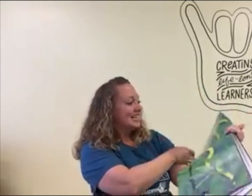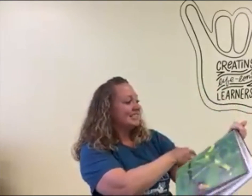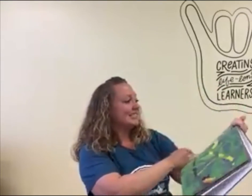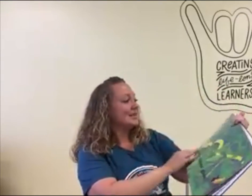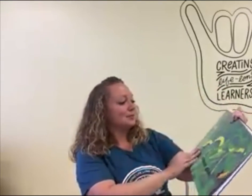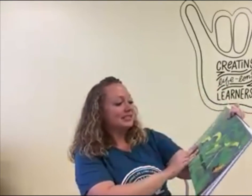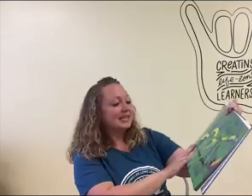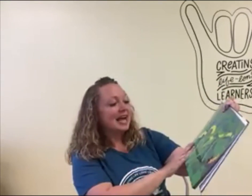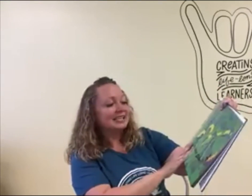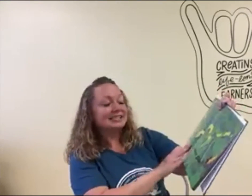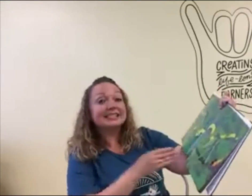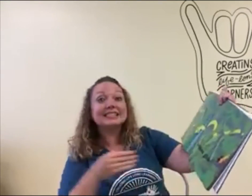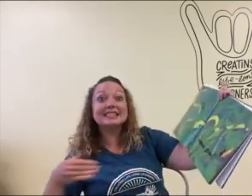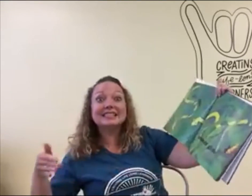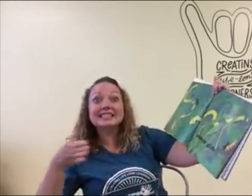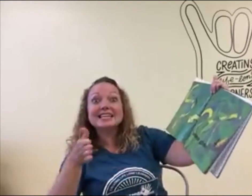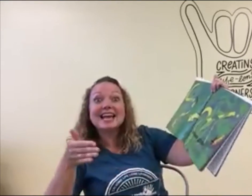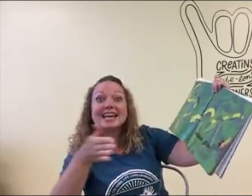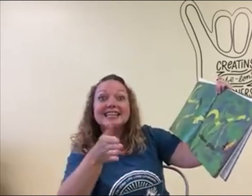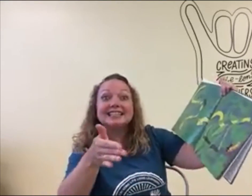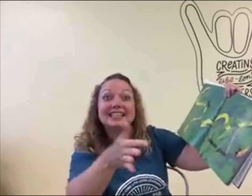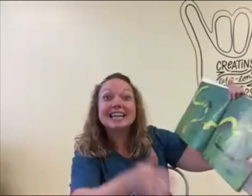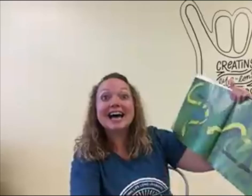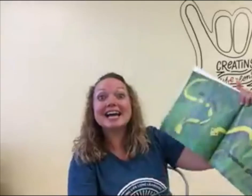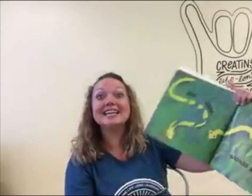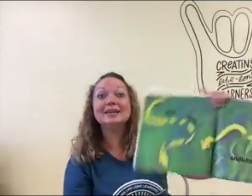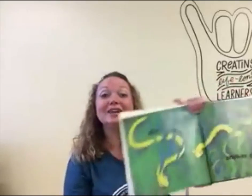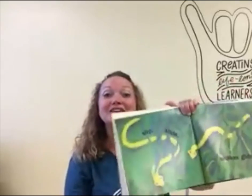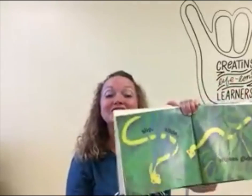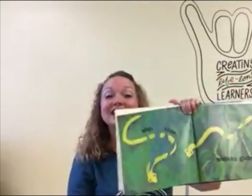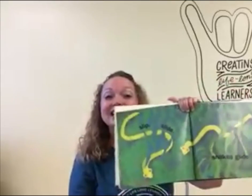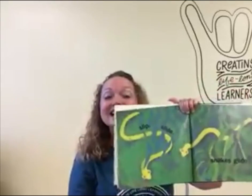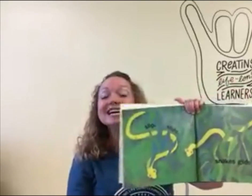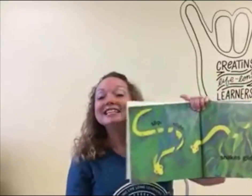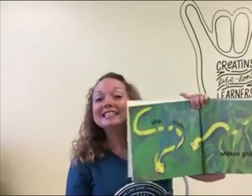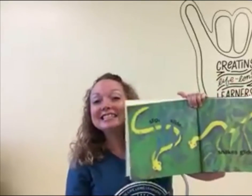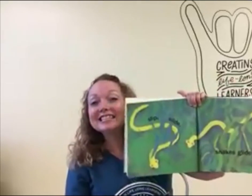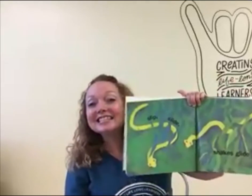Slip, slide, snakes glide. Let me hear your snake.